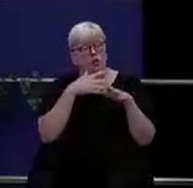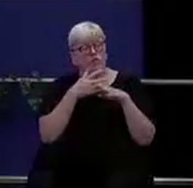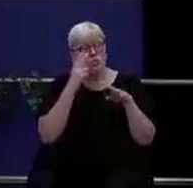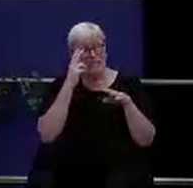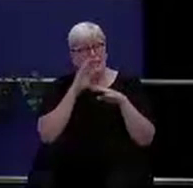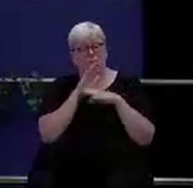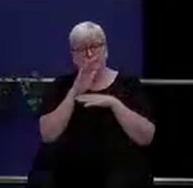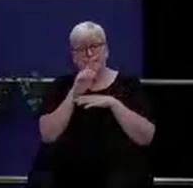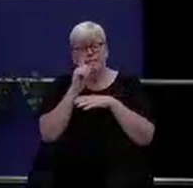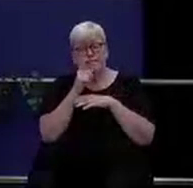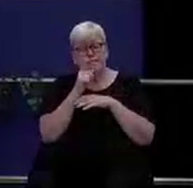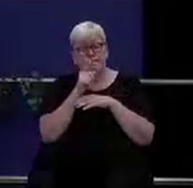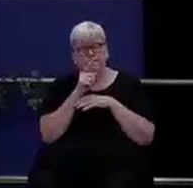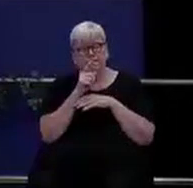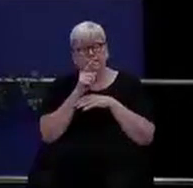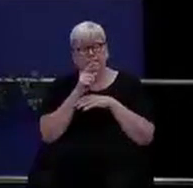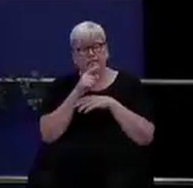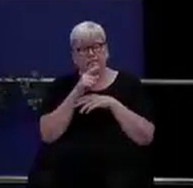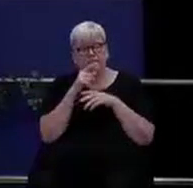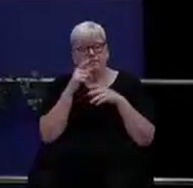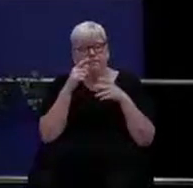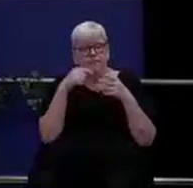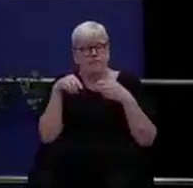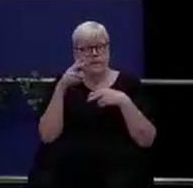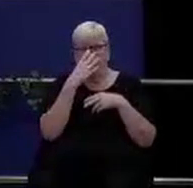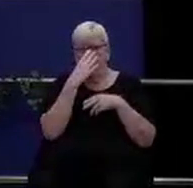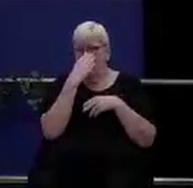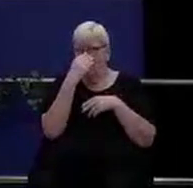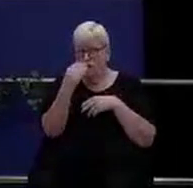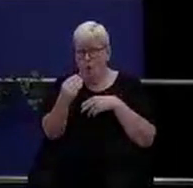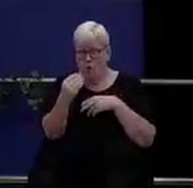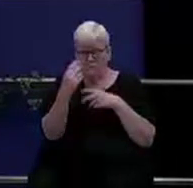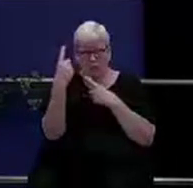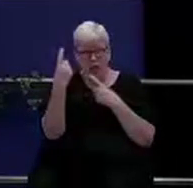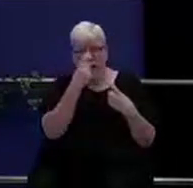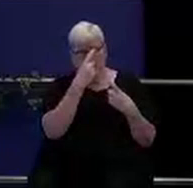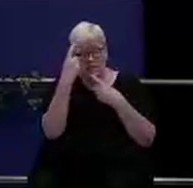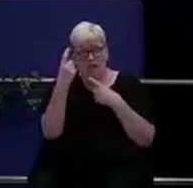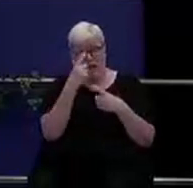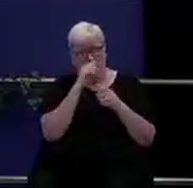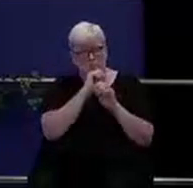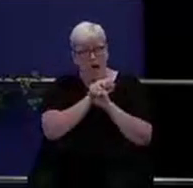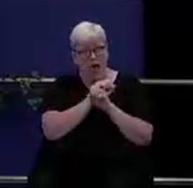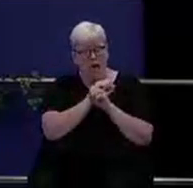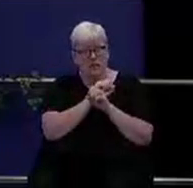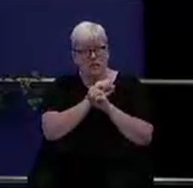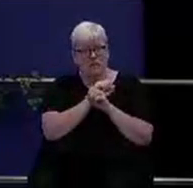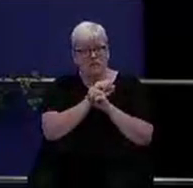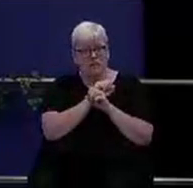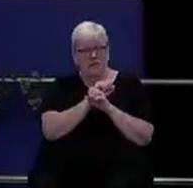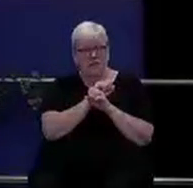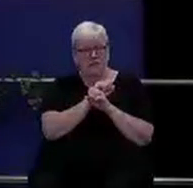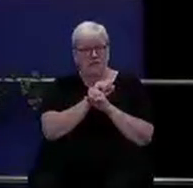is a revoking of the ban on fox hunting, which is, you know, of course, going to be a... But that, you know,